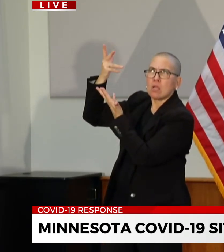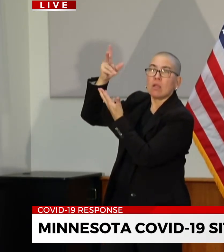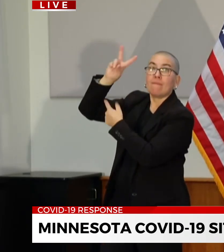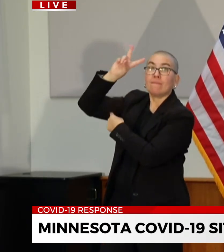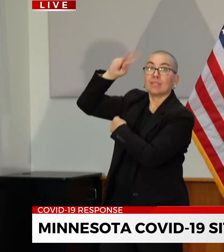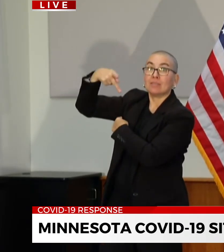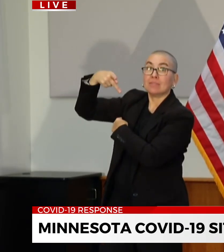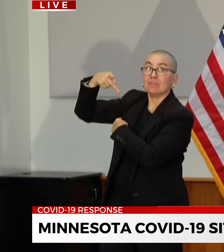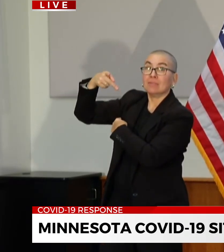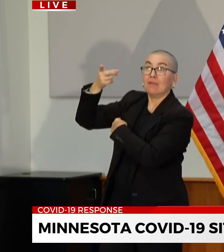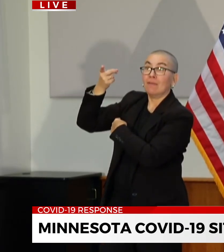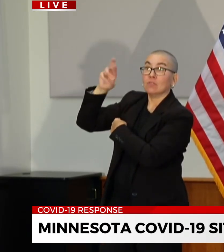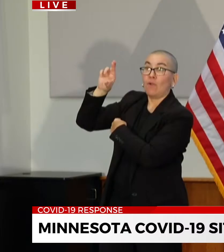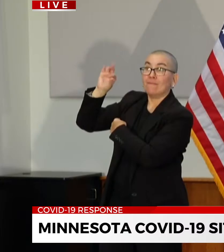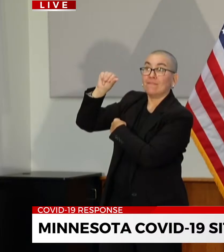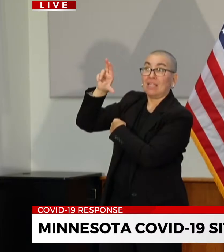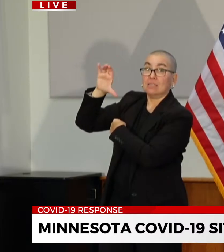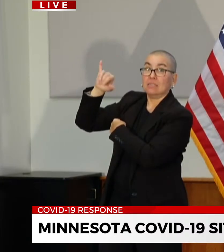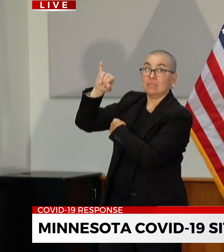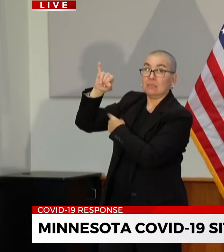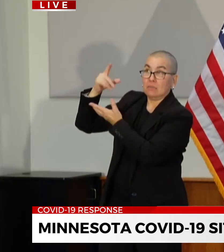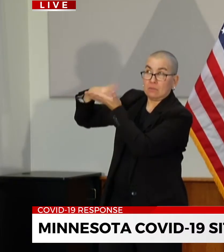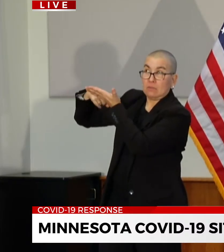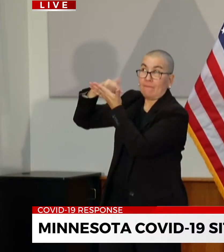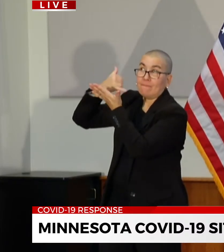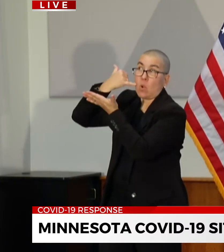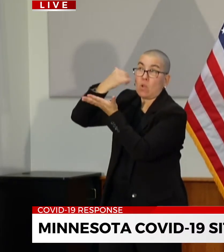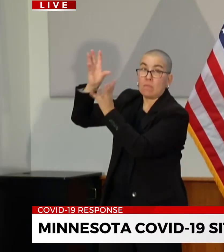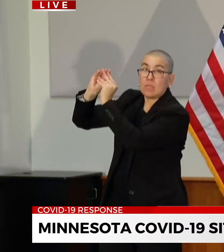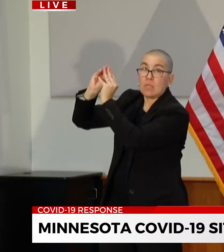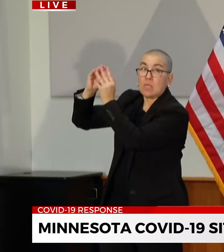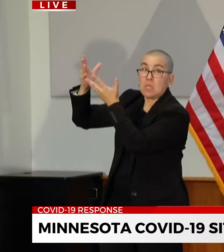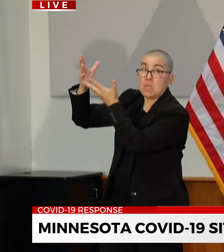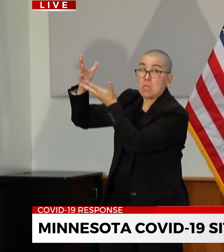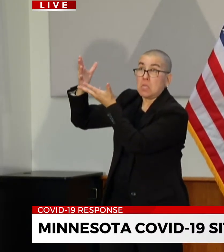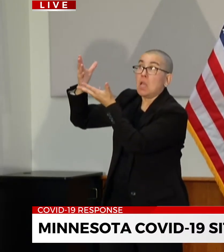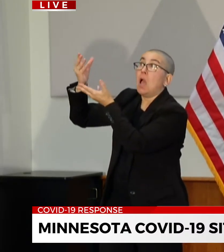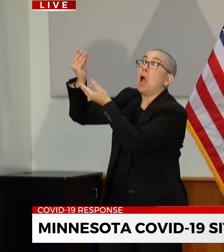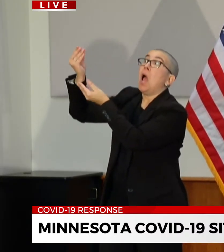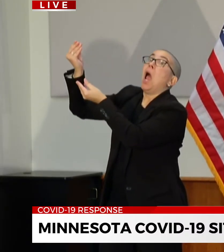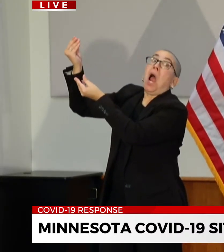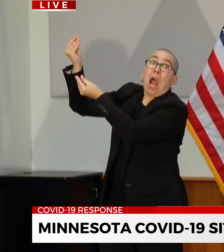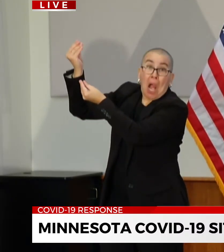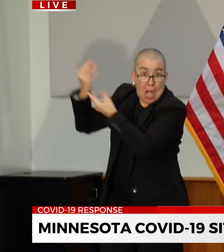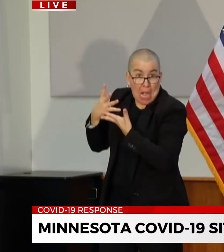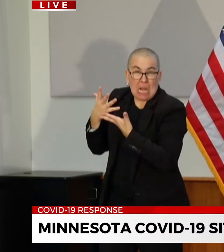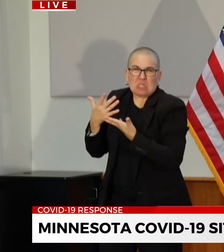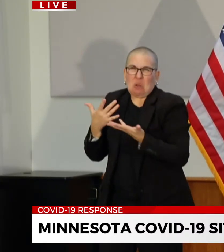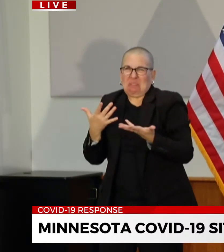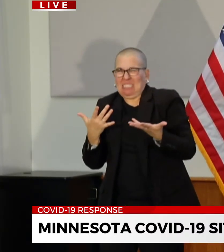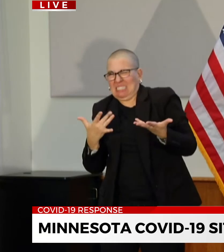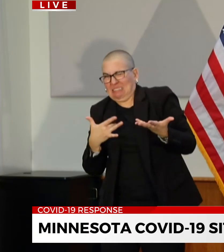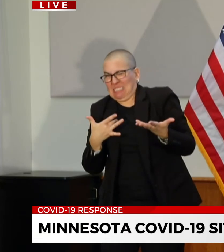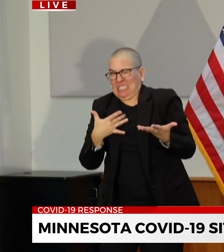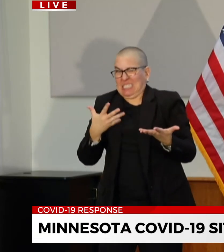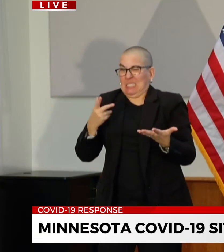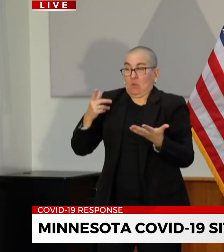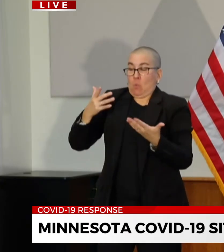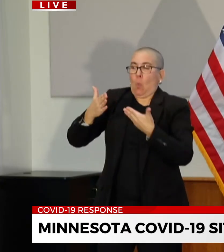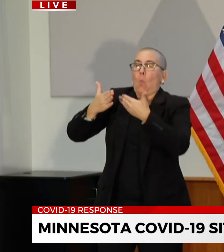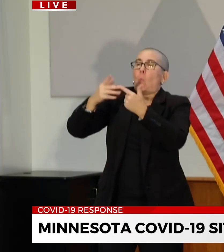Dr. Fauci and what I'm seeing on the delivery and where we're at in this, I think the potential is once they're given the emergency